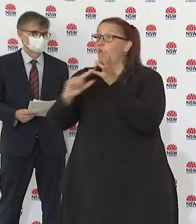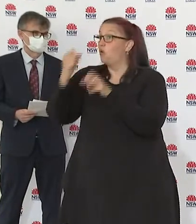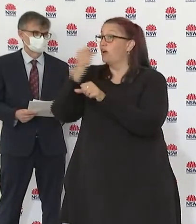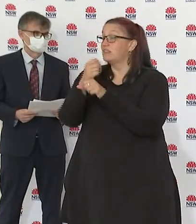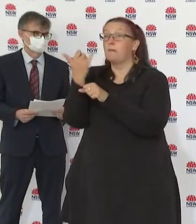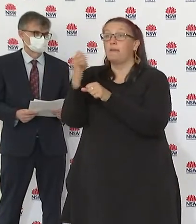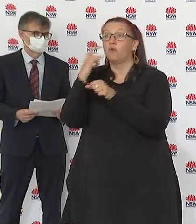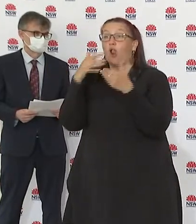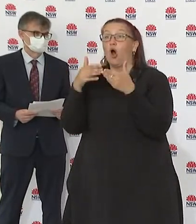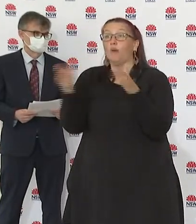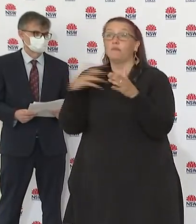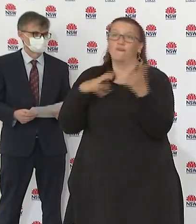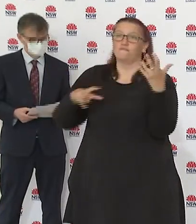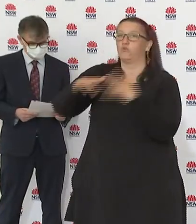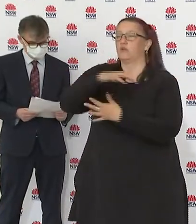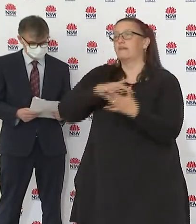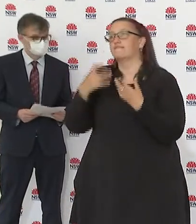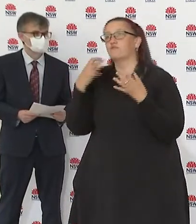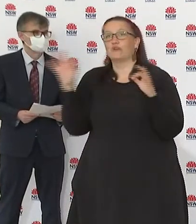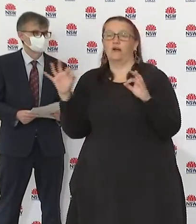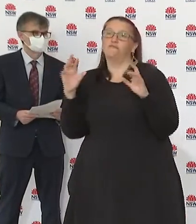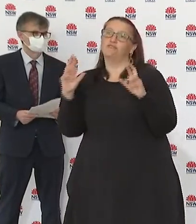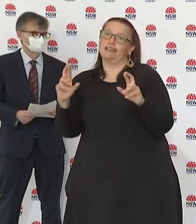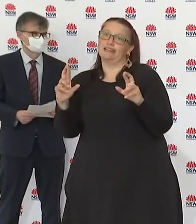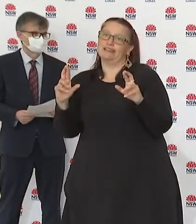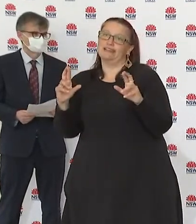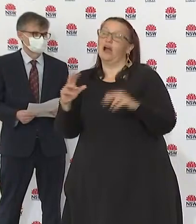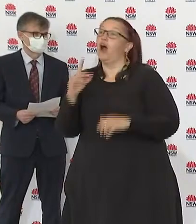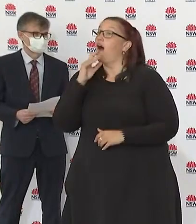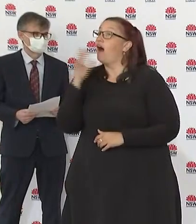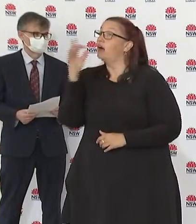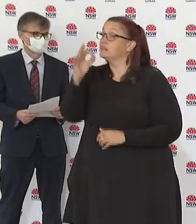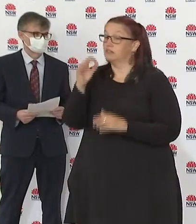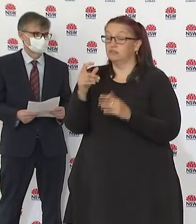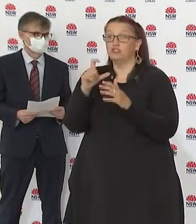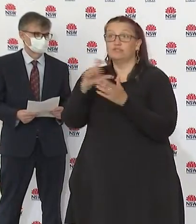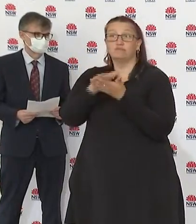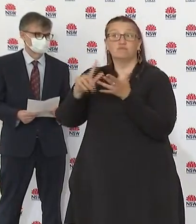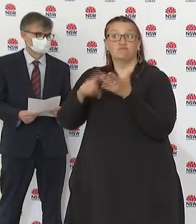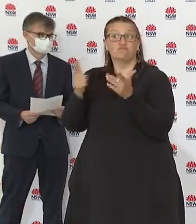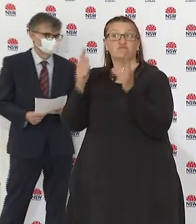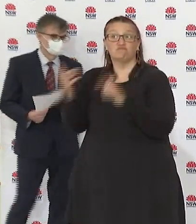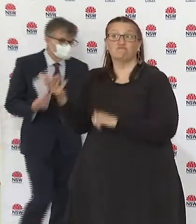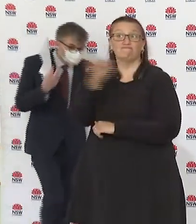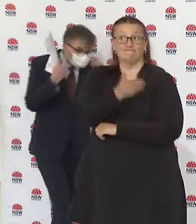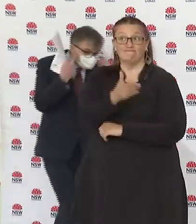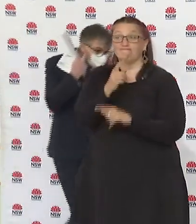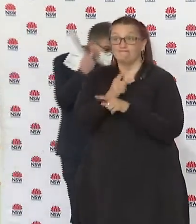to do that. Dr. McAnulty will now provide the health report, and then we'll take any of your questions. Thank you.